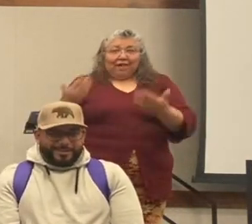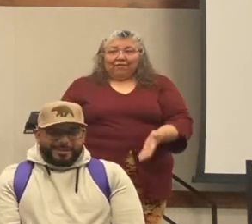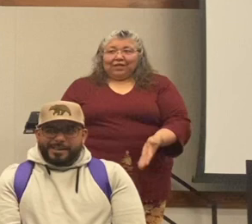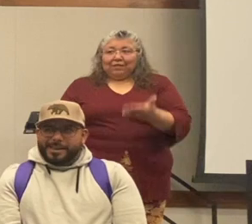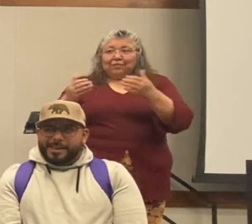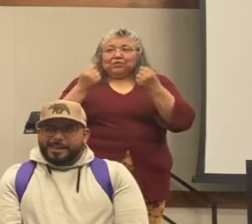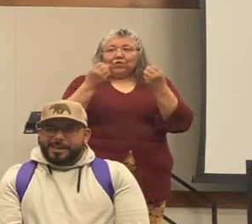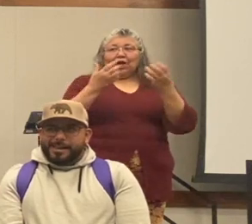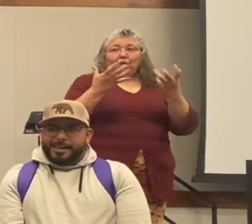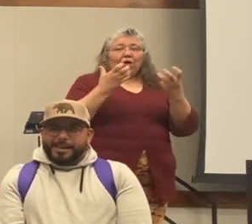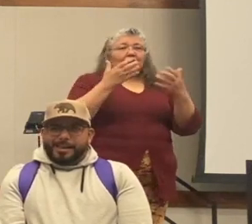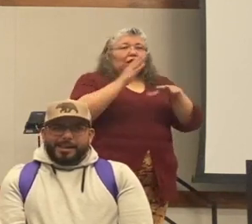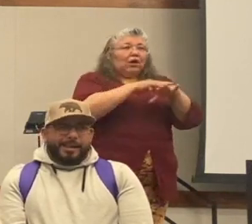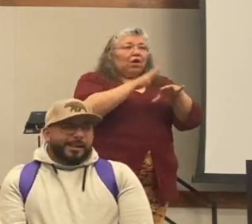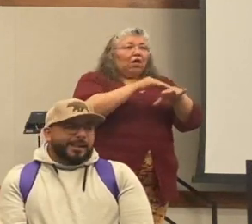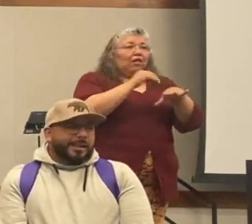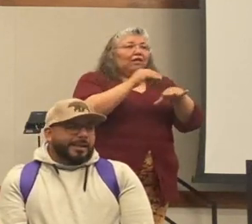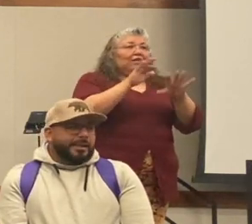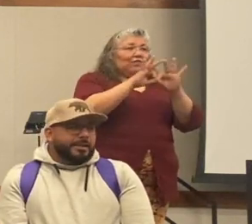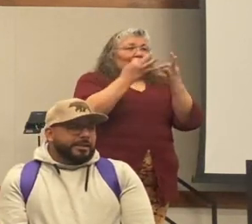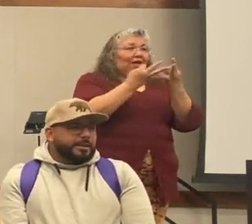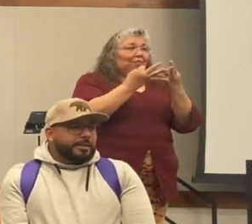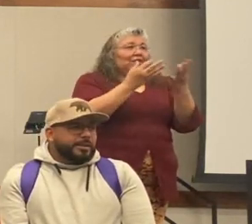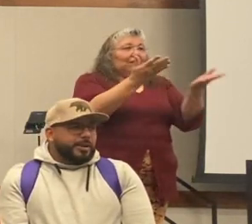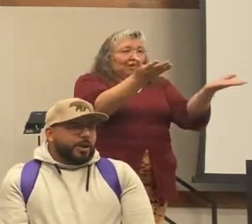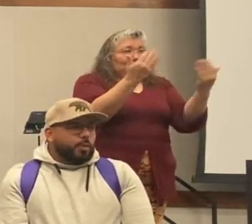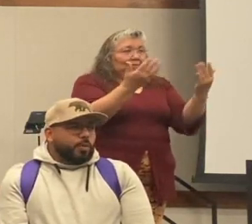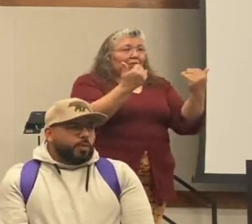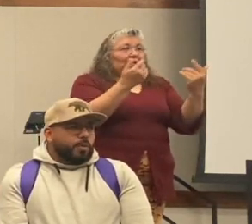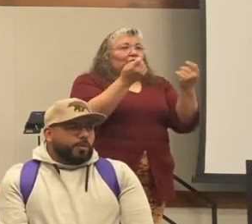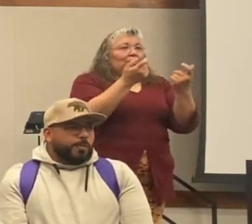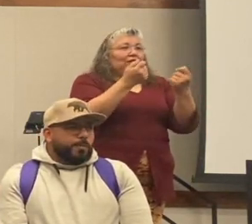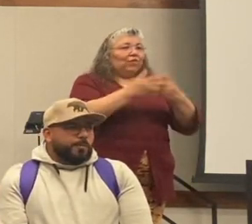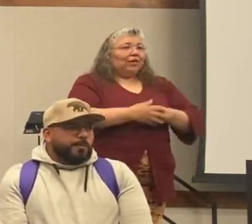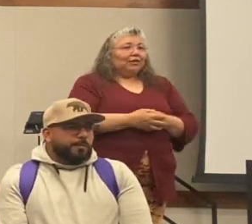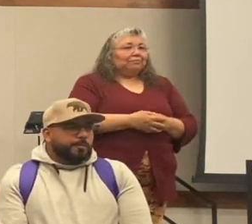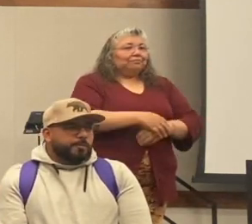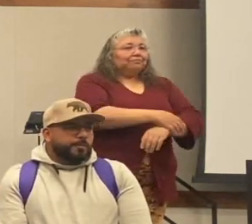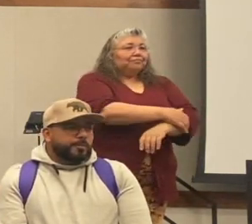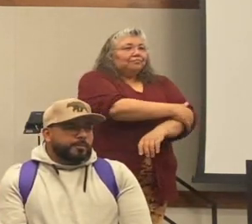And so I would like to call his family to come up here real quick.